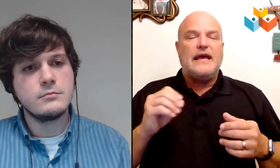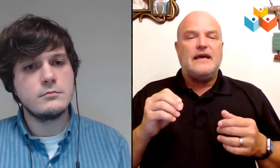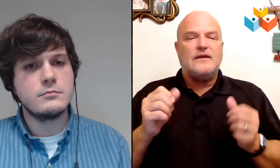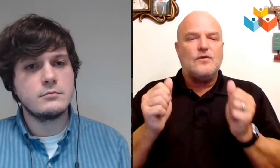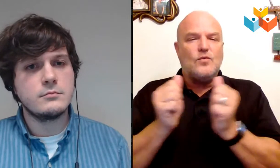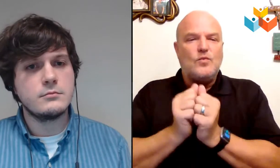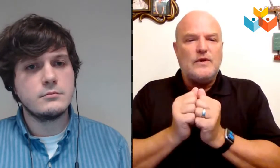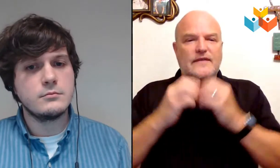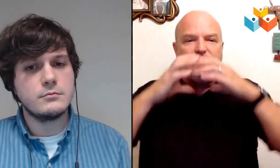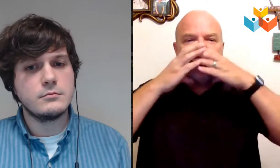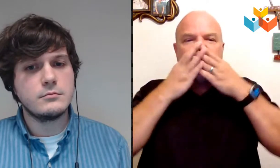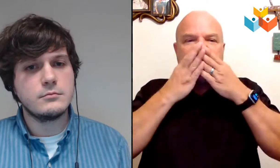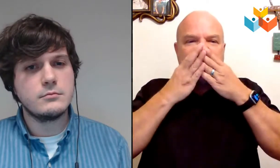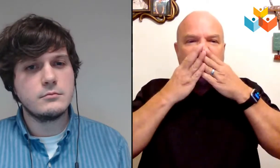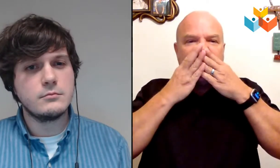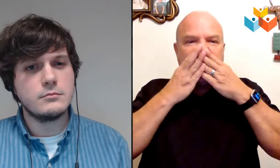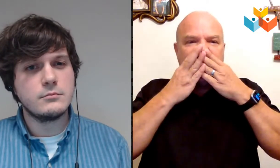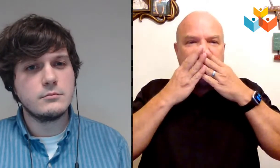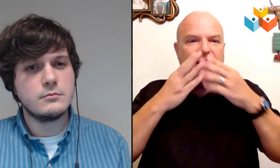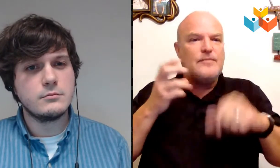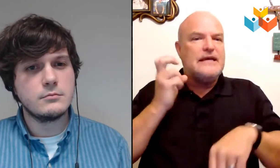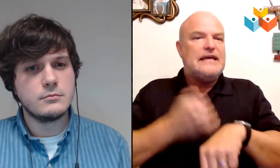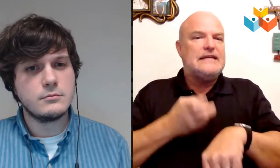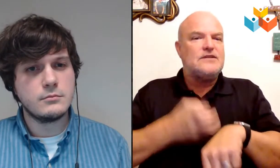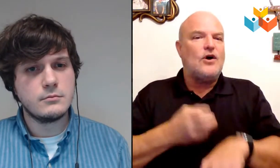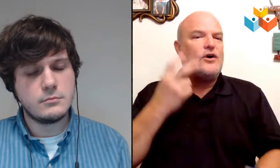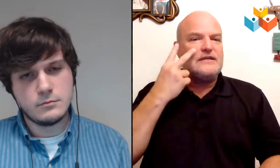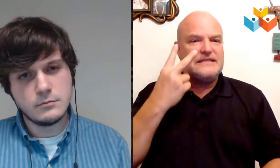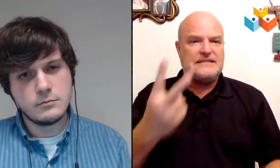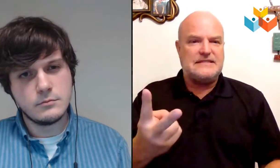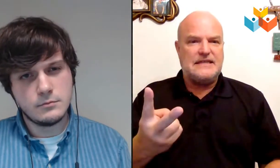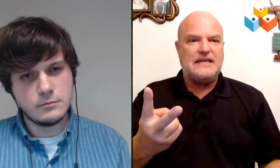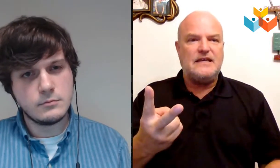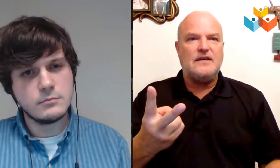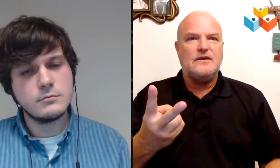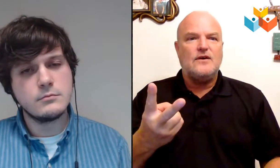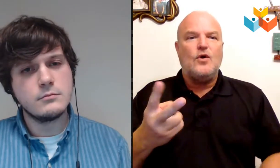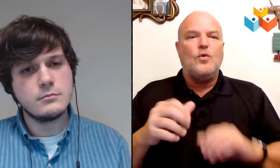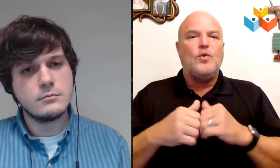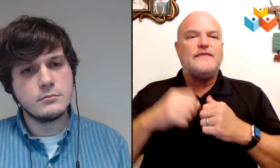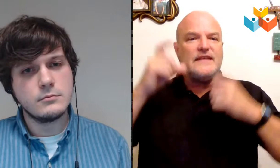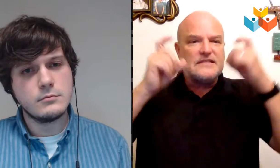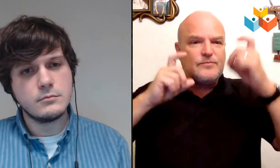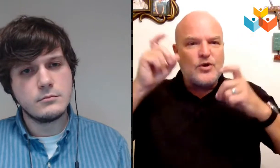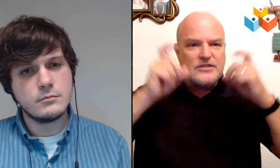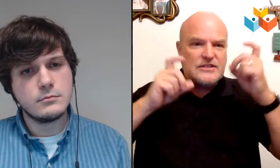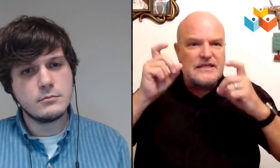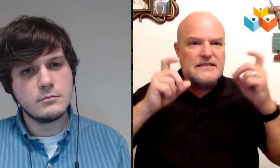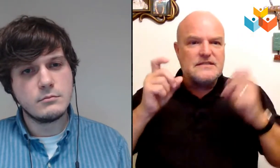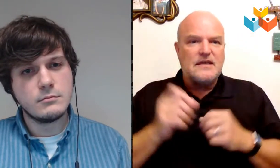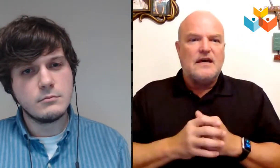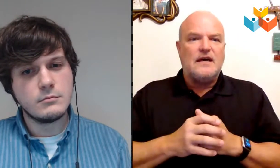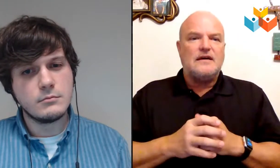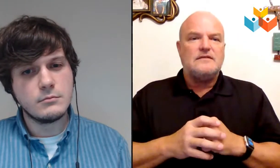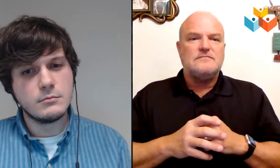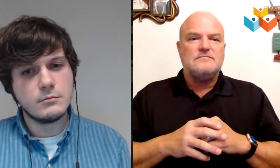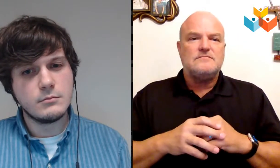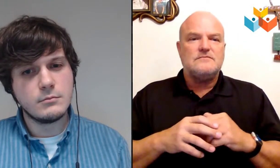it. And with this all covered up, it's hard to see what the expression